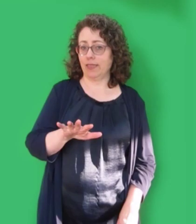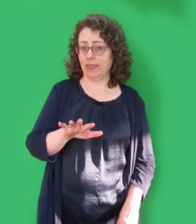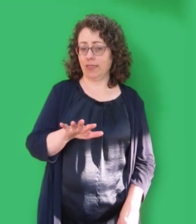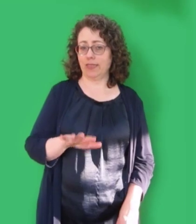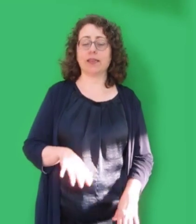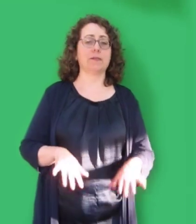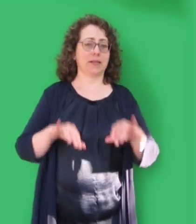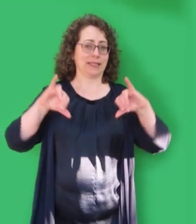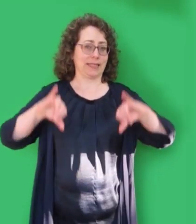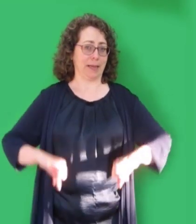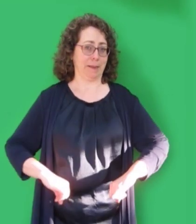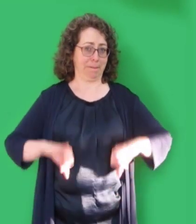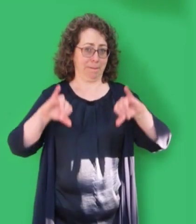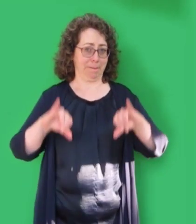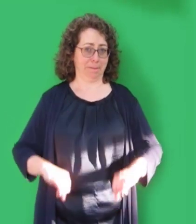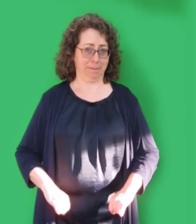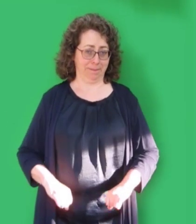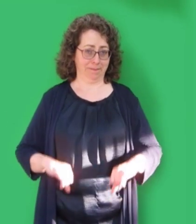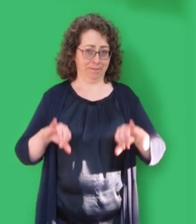mouth.